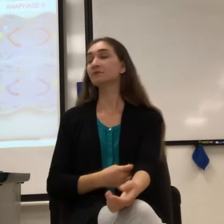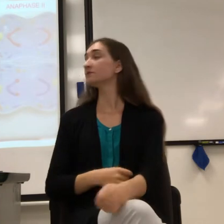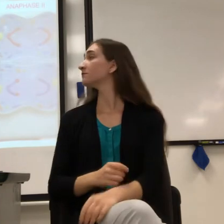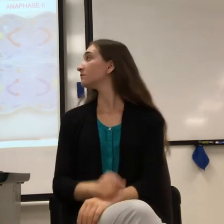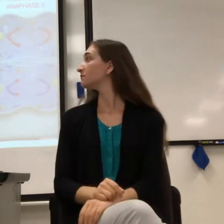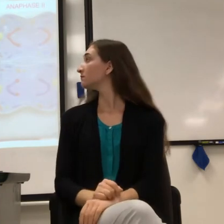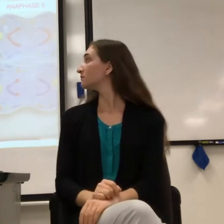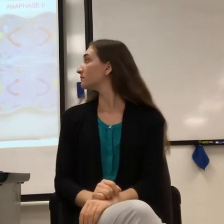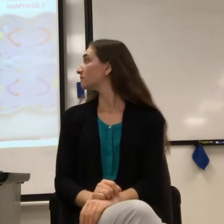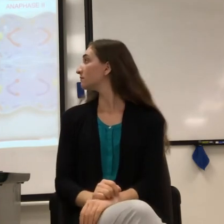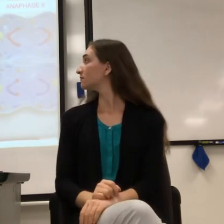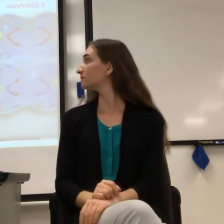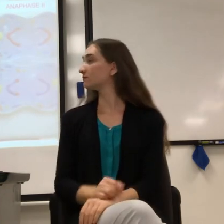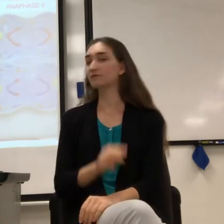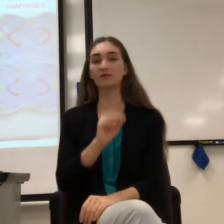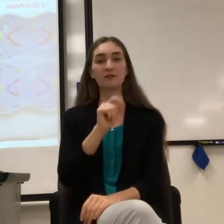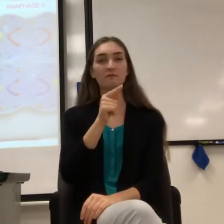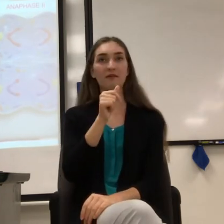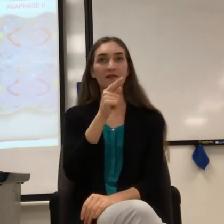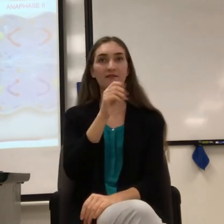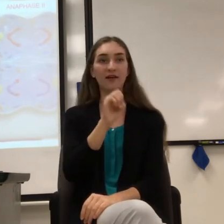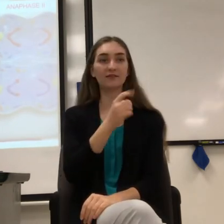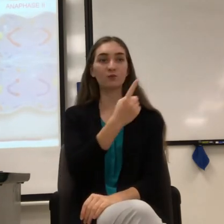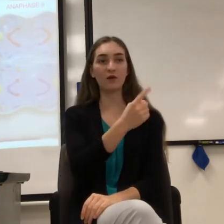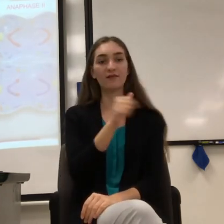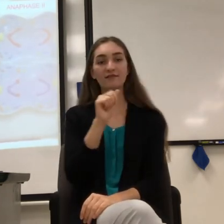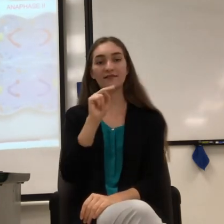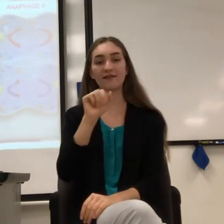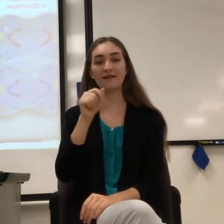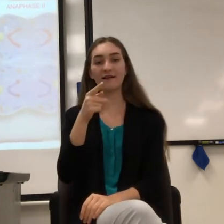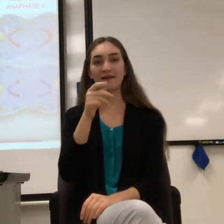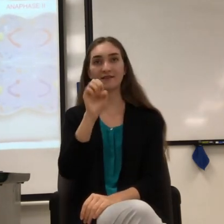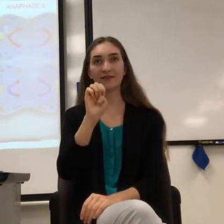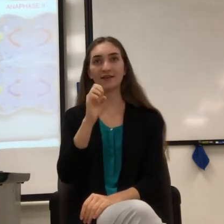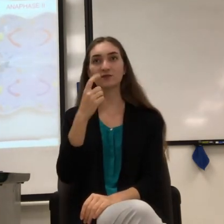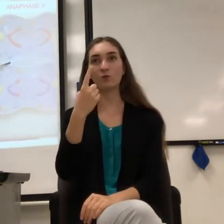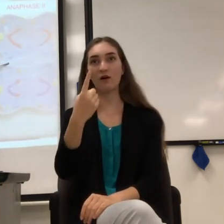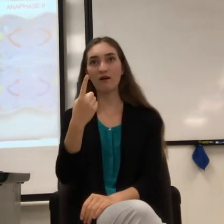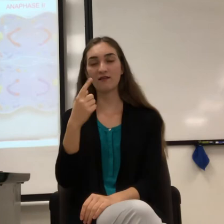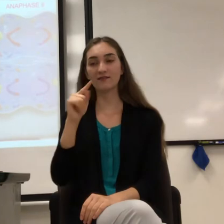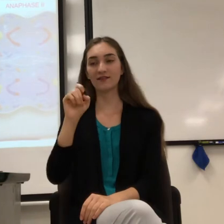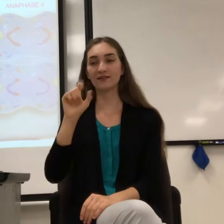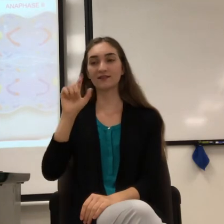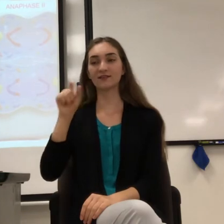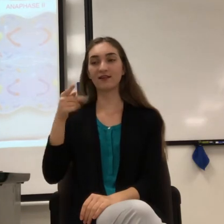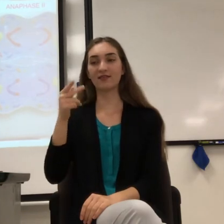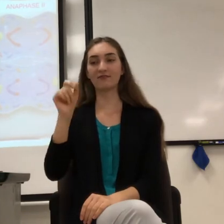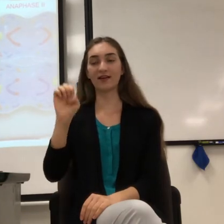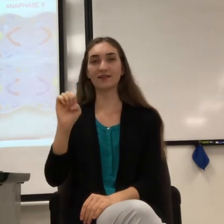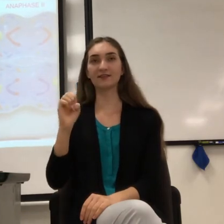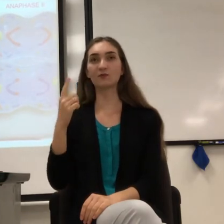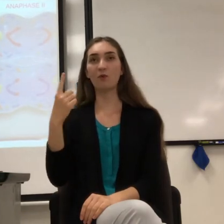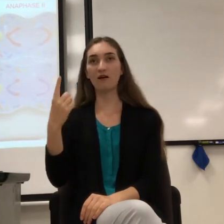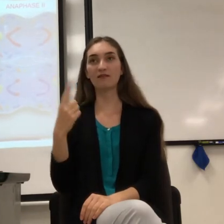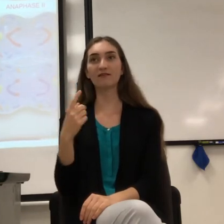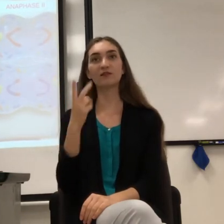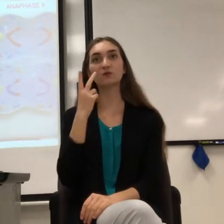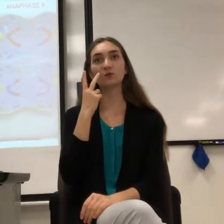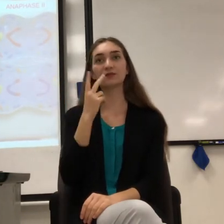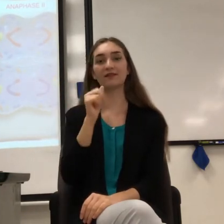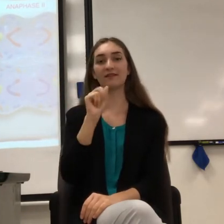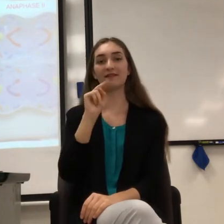Okay, metaphase one, anaphase one, telophase one. Here's anaphase two. And look at this, in